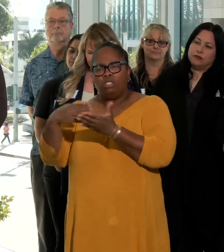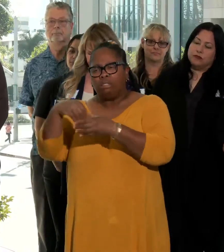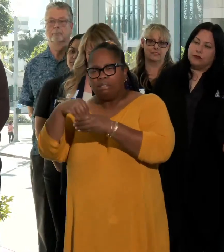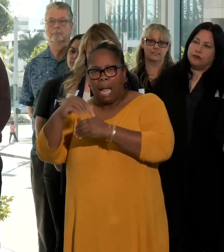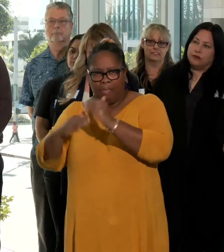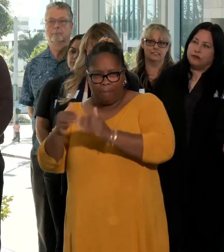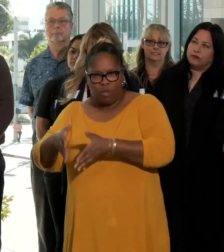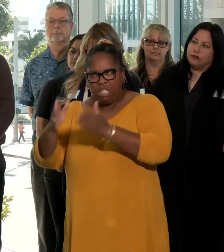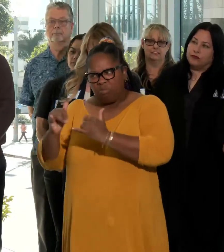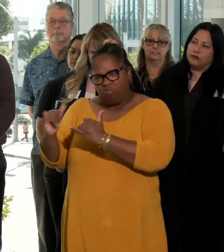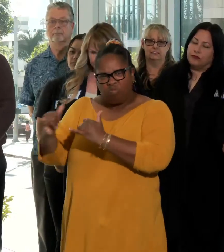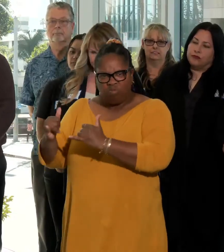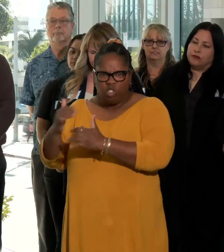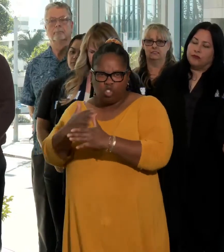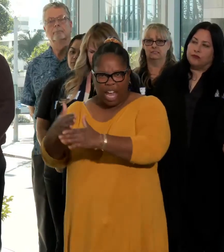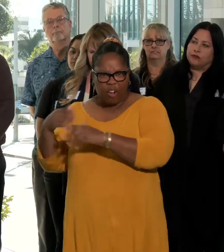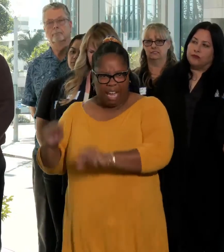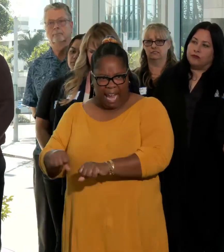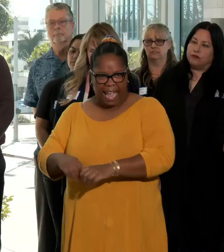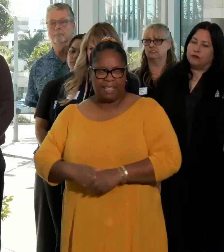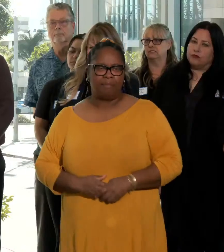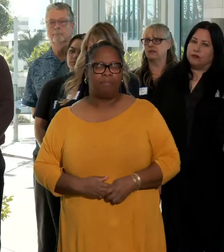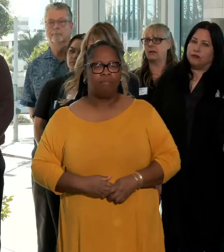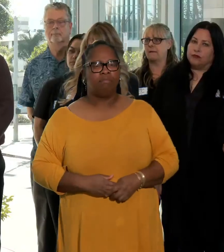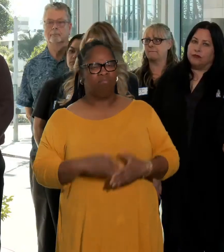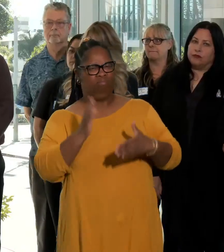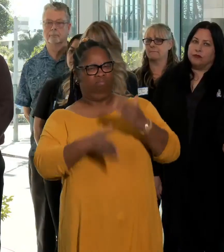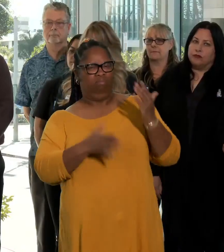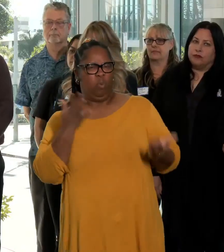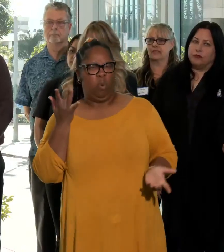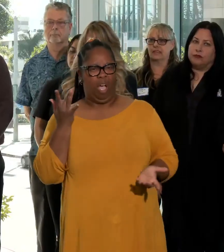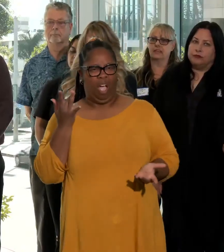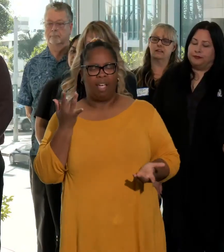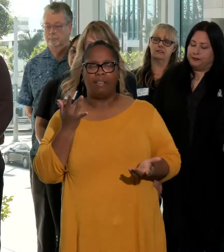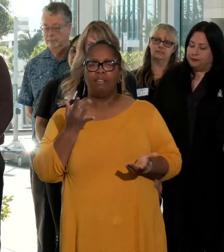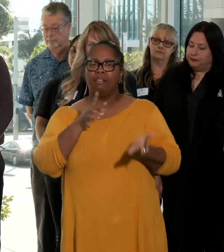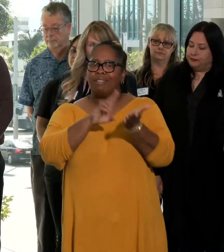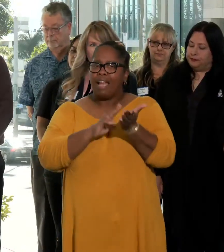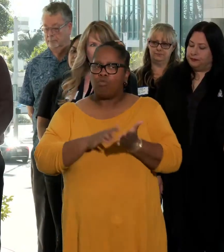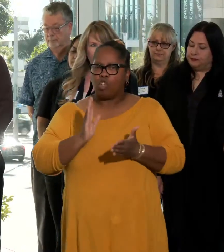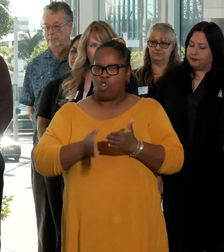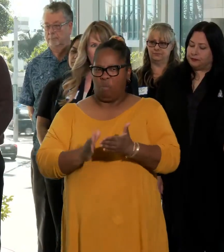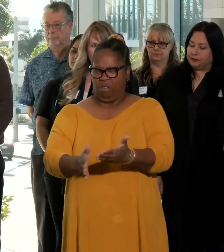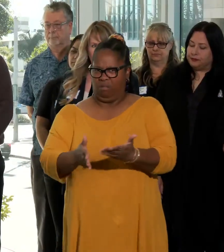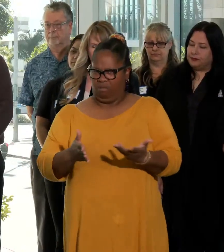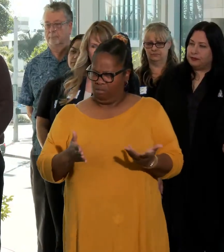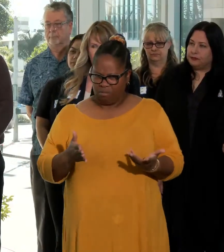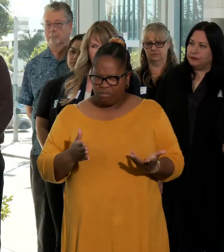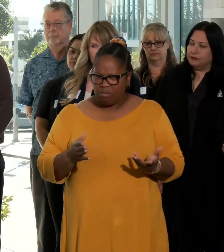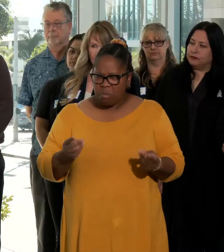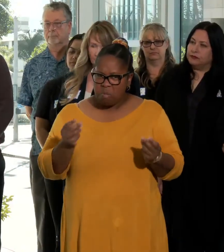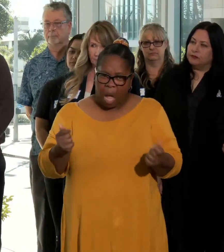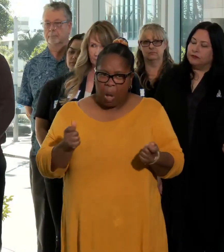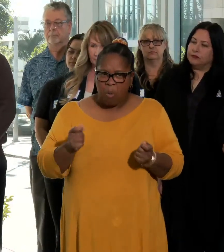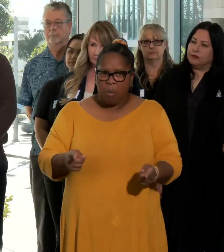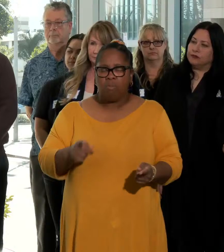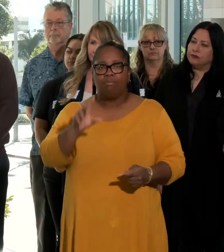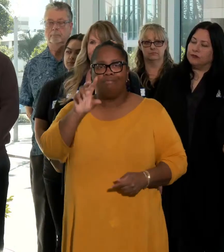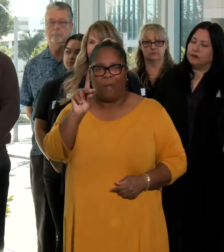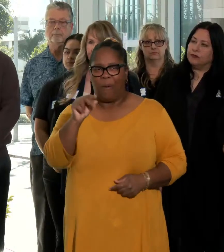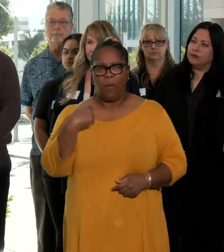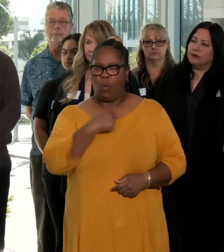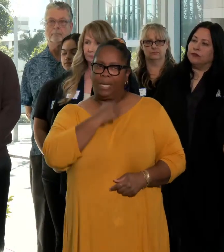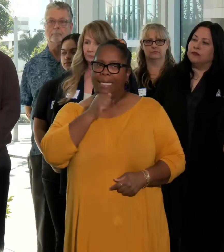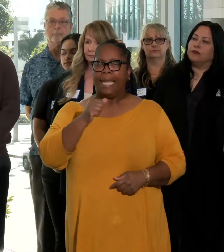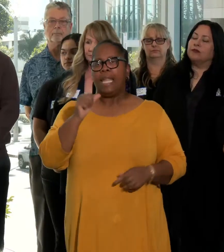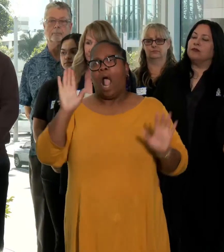So I want to talk a little bit about the reasons for termination. So while this contract termination may seem sudden, I want to be clear that we did not make this decision